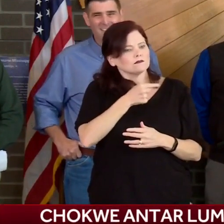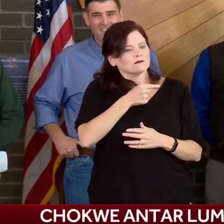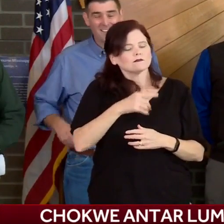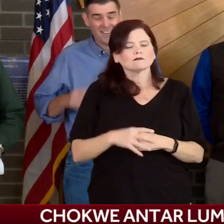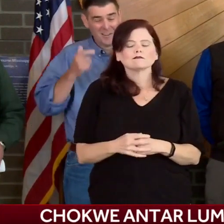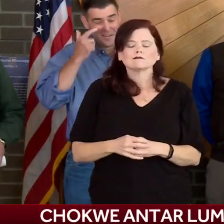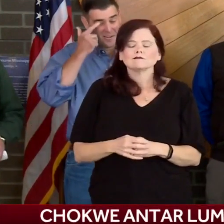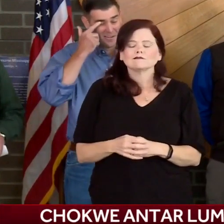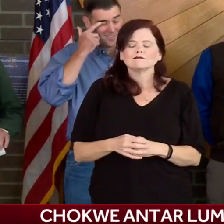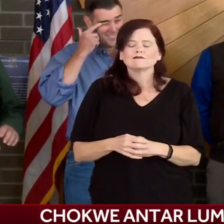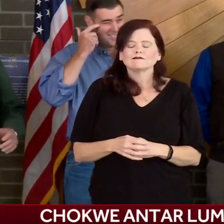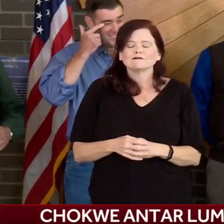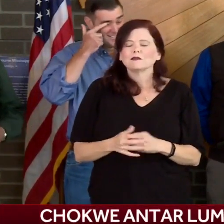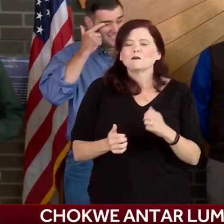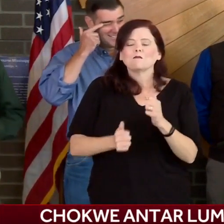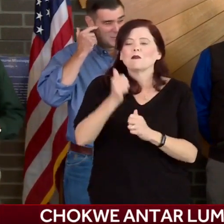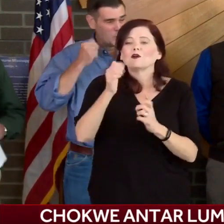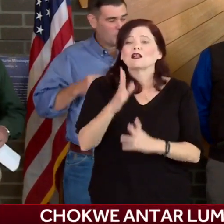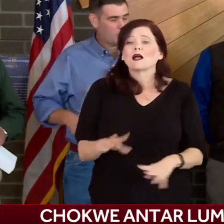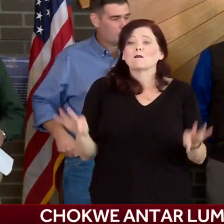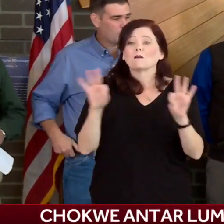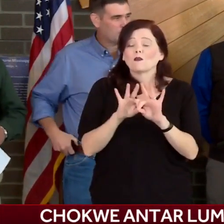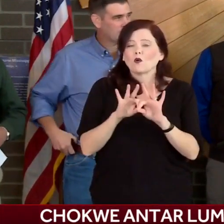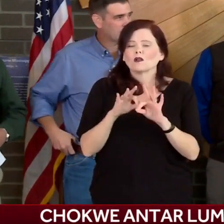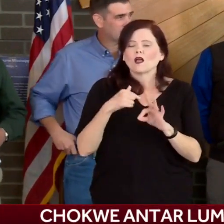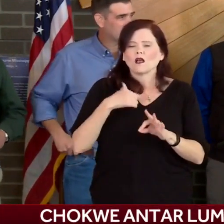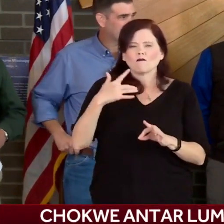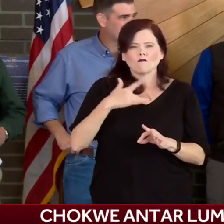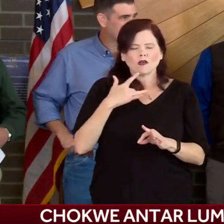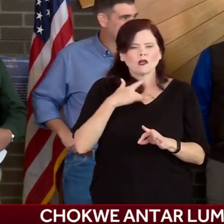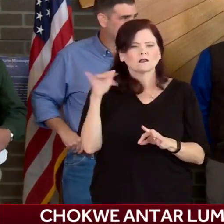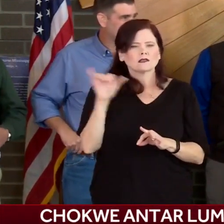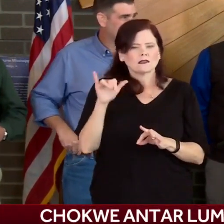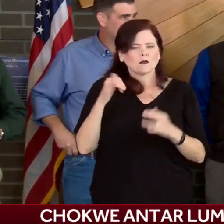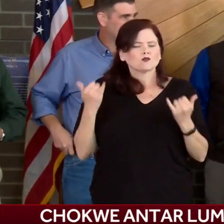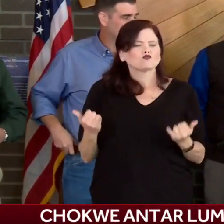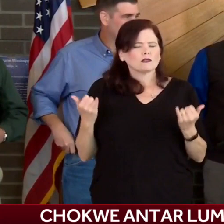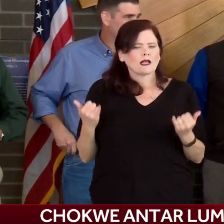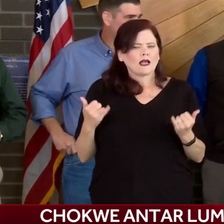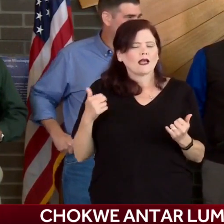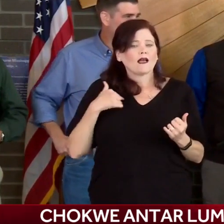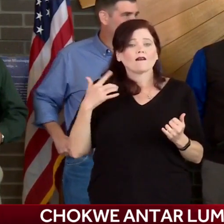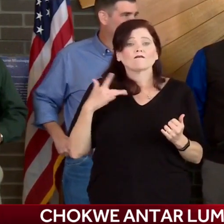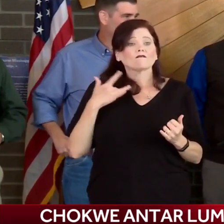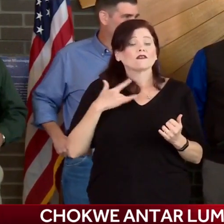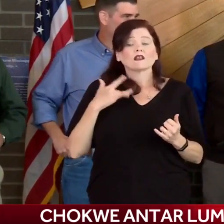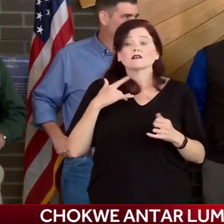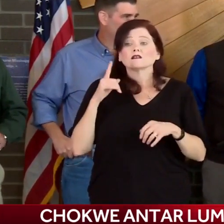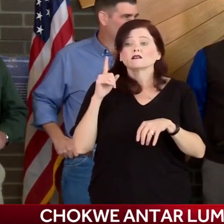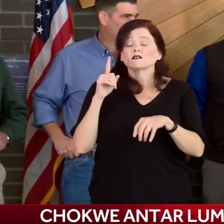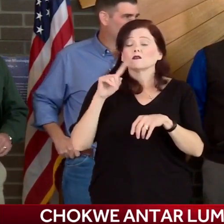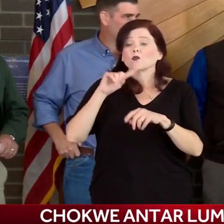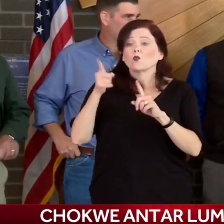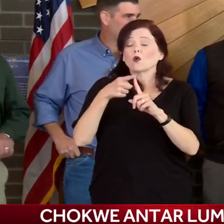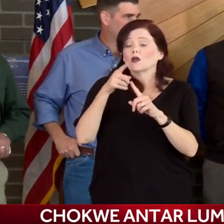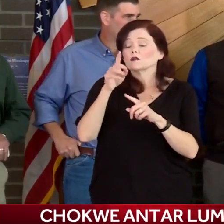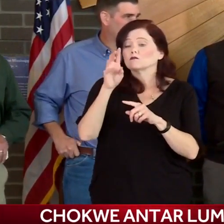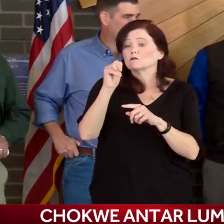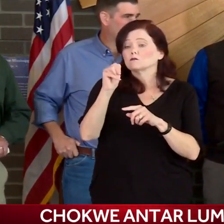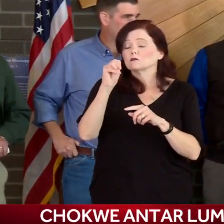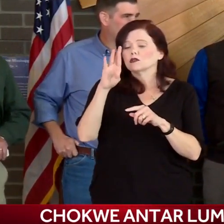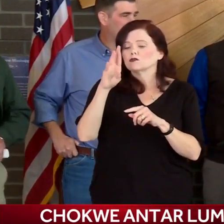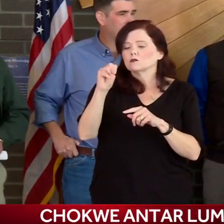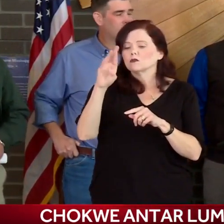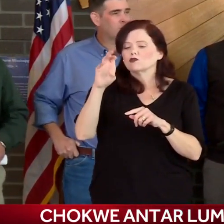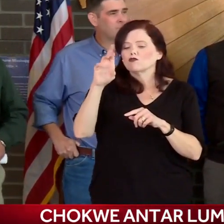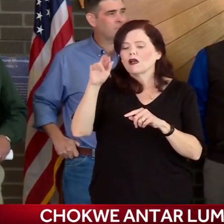But, you know, more importantly, I feel the same way today that I felt at the time that Mr. McCraney,